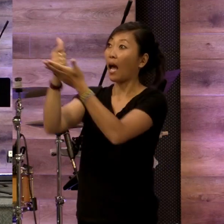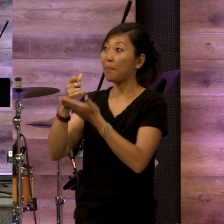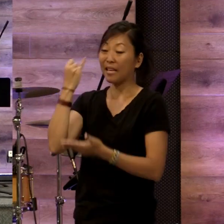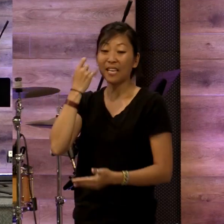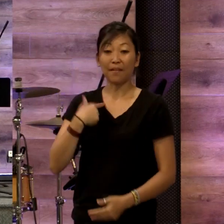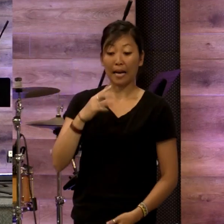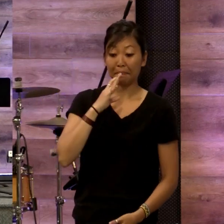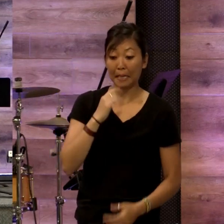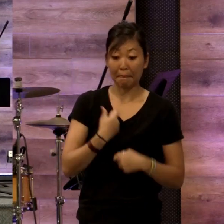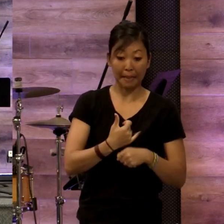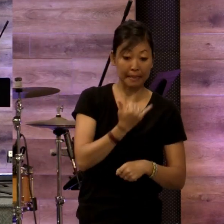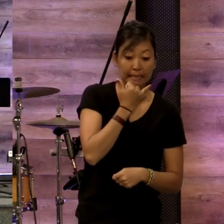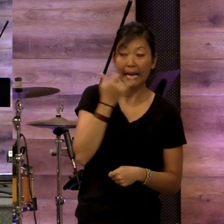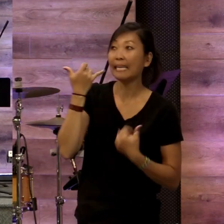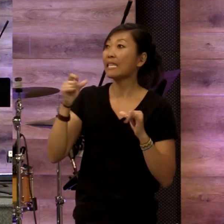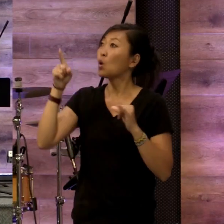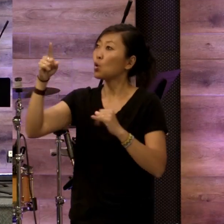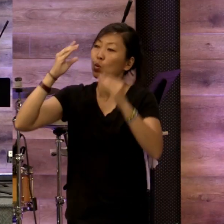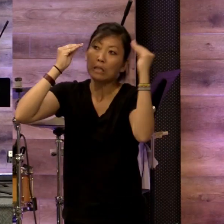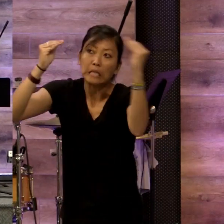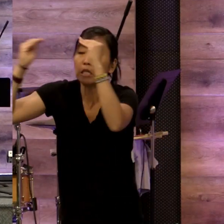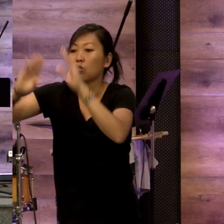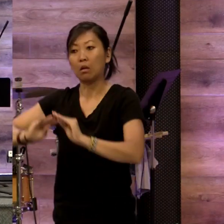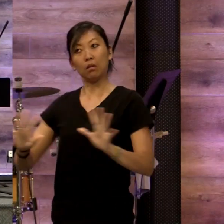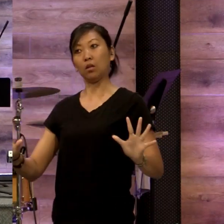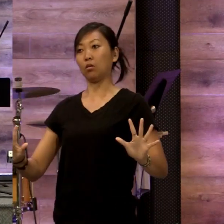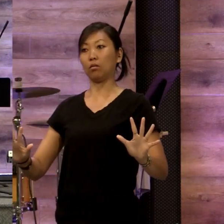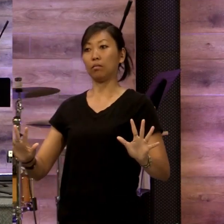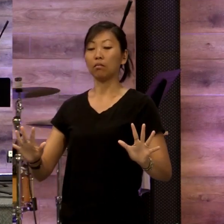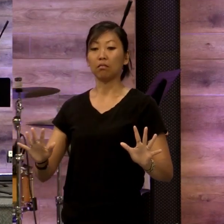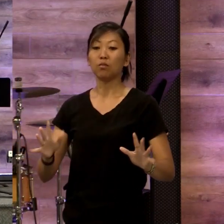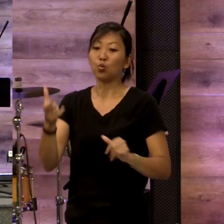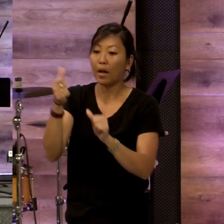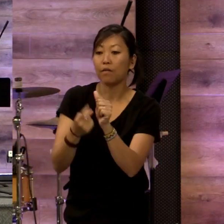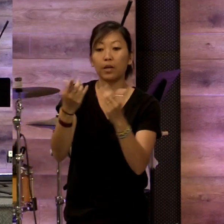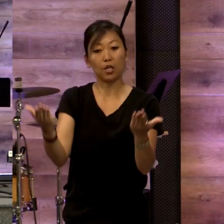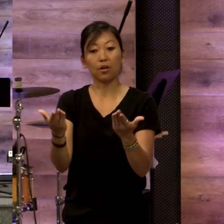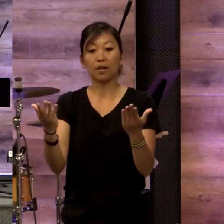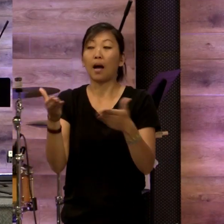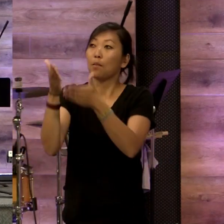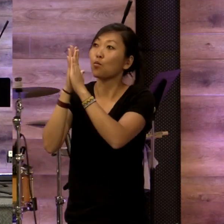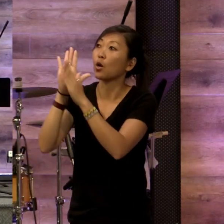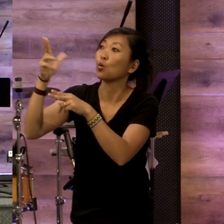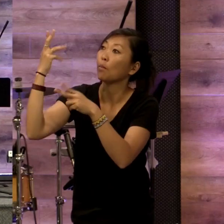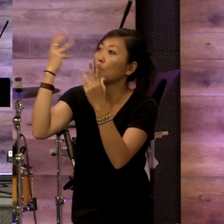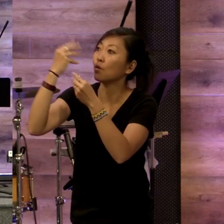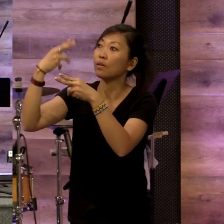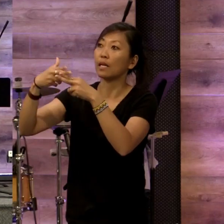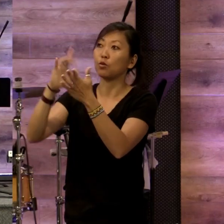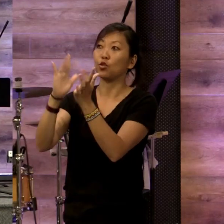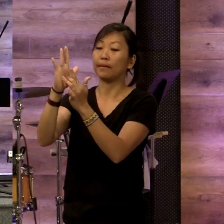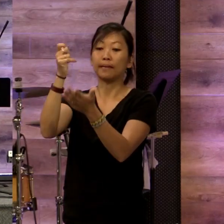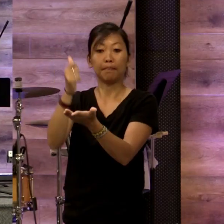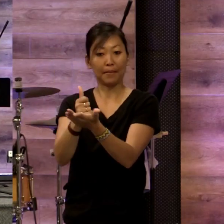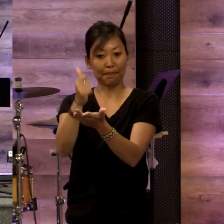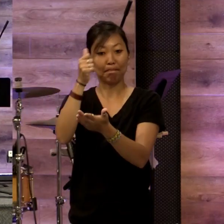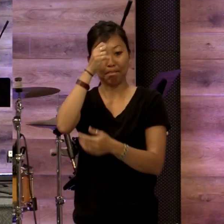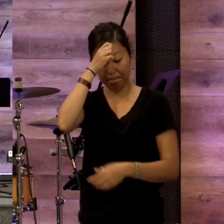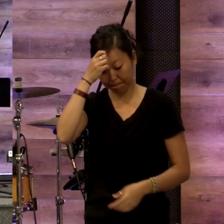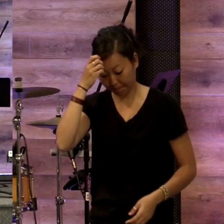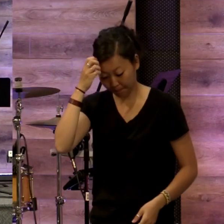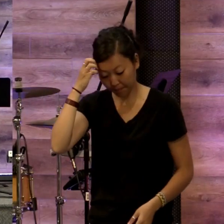of me, but would You speak to every single person listening right now? I pray in the beautiful name of Jesus. Amen. Have you